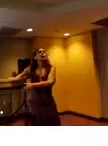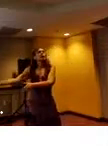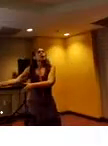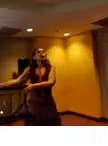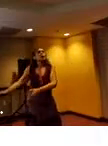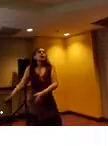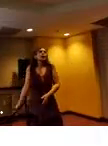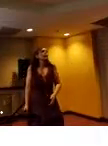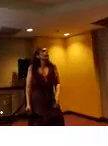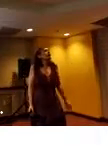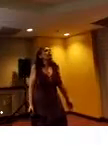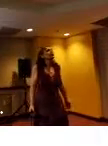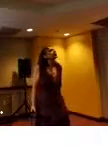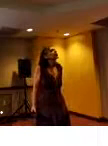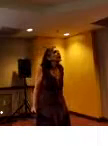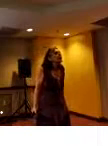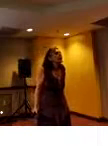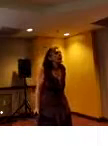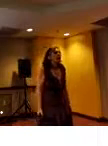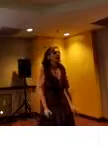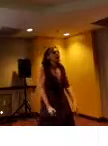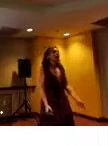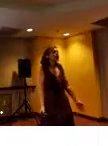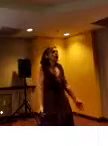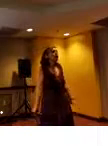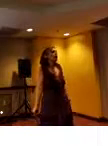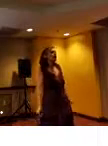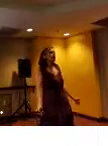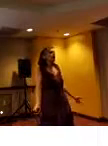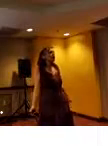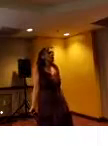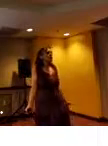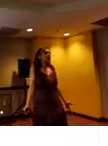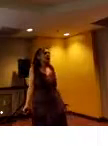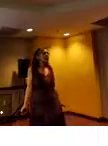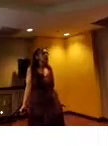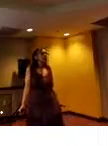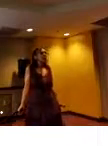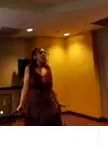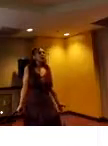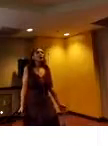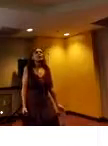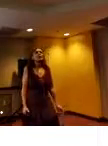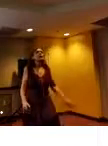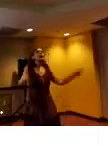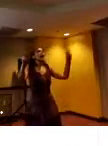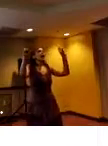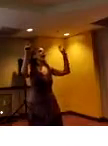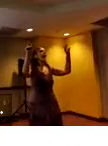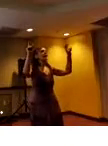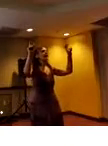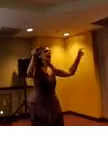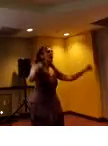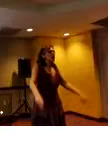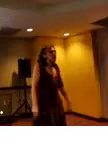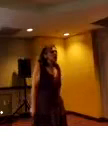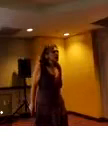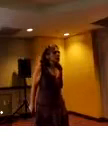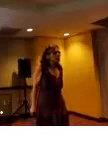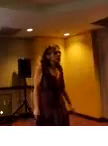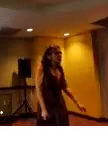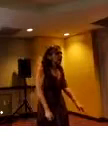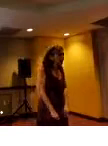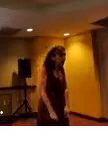the future. We couldn't have foreseen 1,000 or more different form factors. We figured